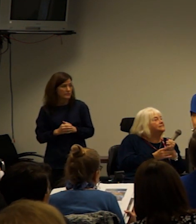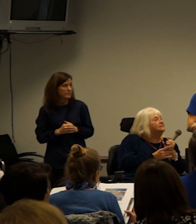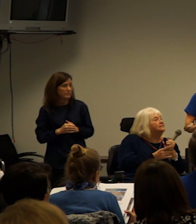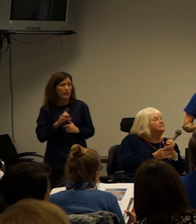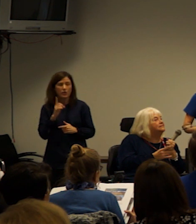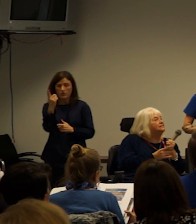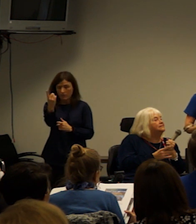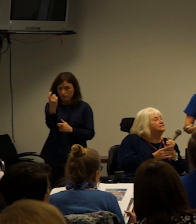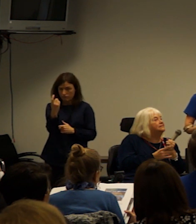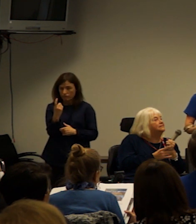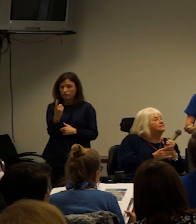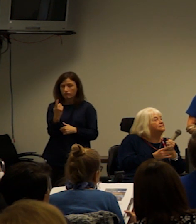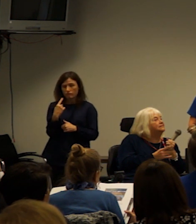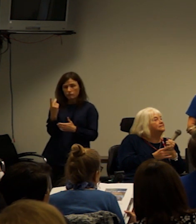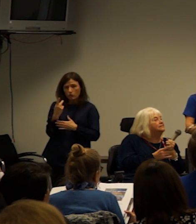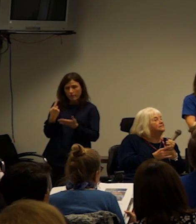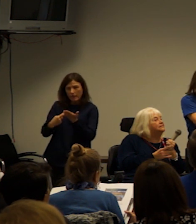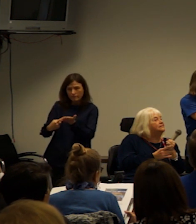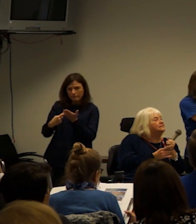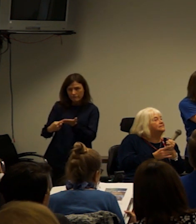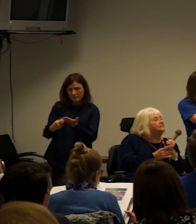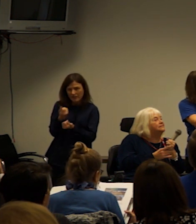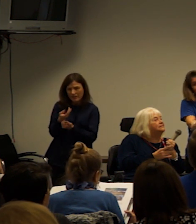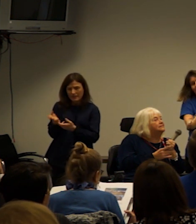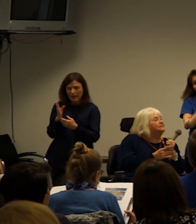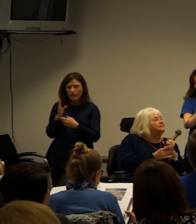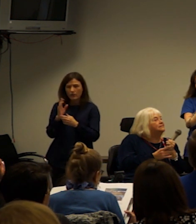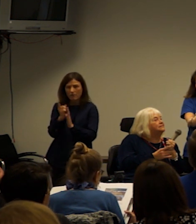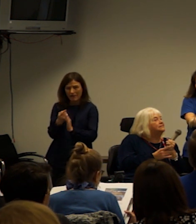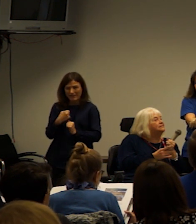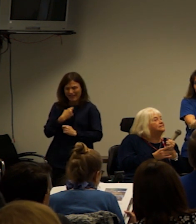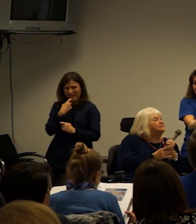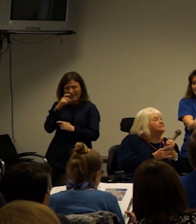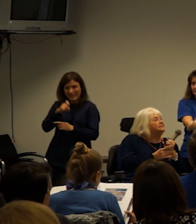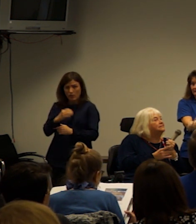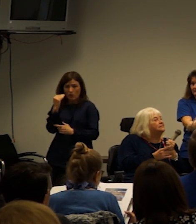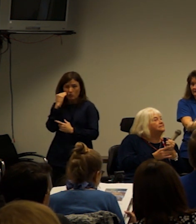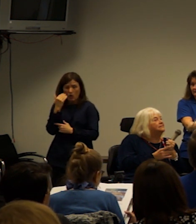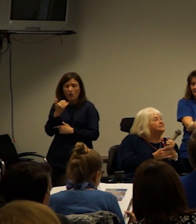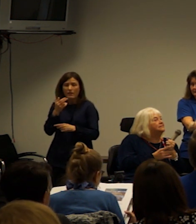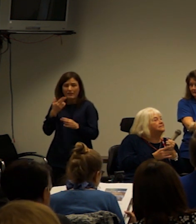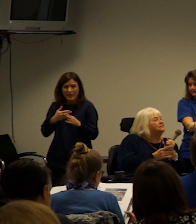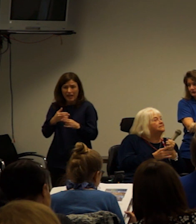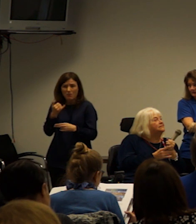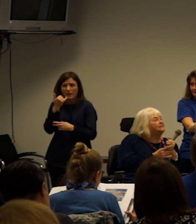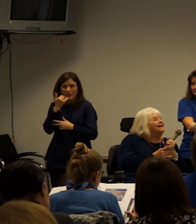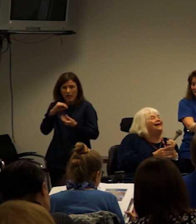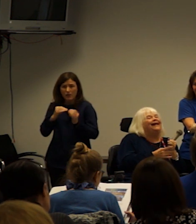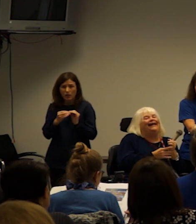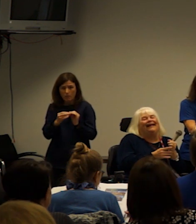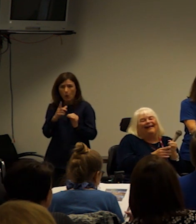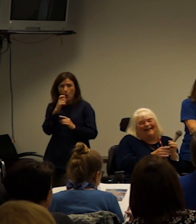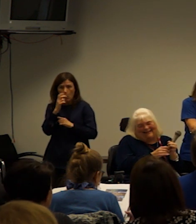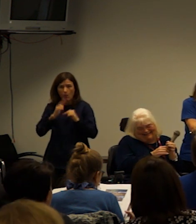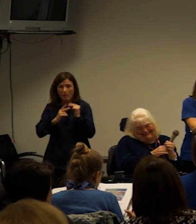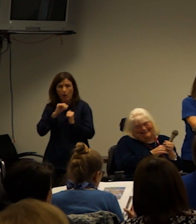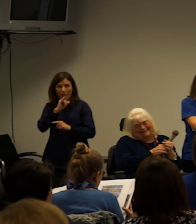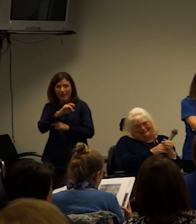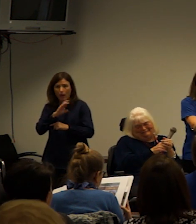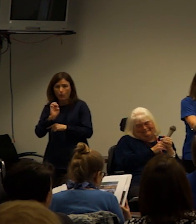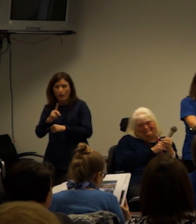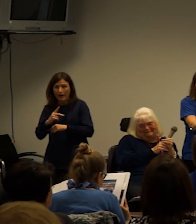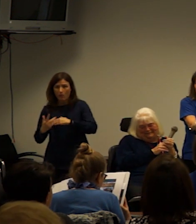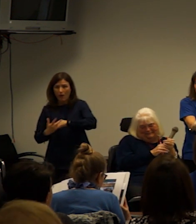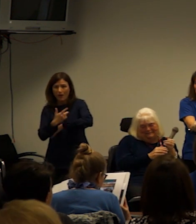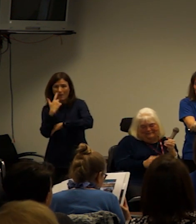and she approached me and we talked for a minute, and I said, I need to know the name and phone number of the fellow that built this ramp.